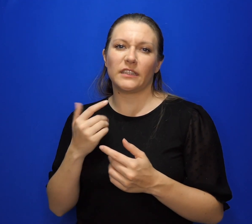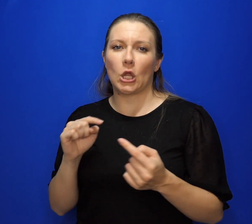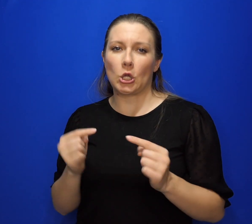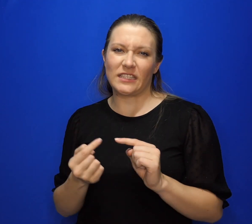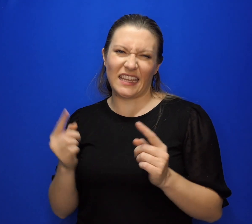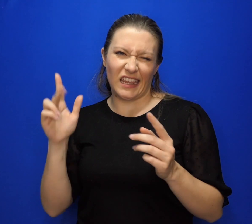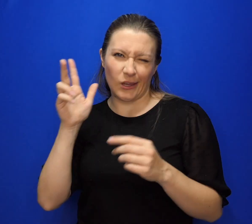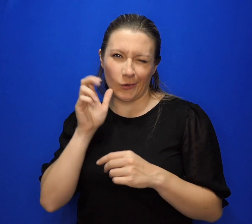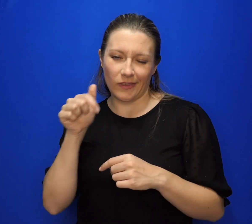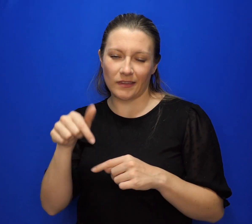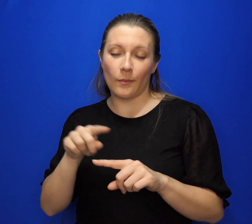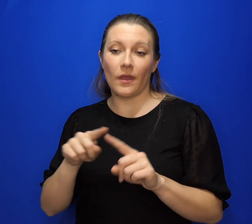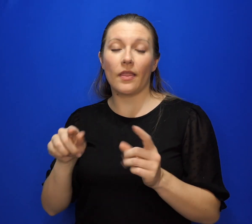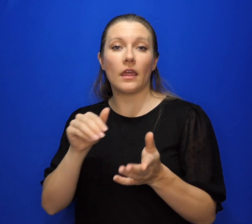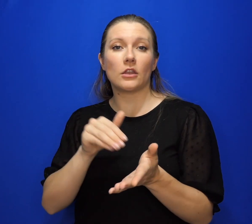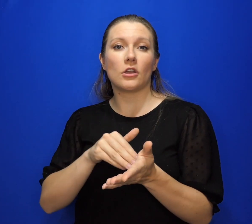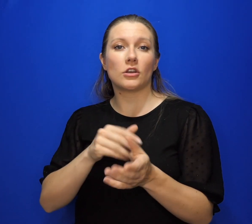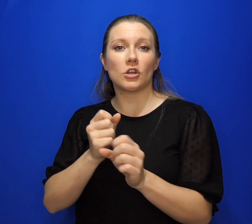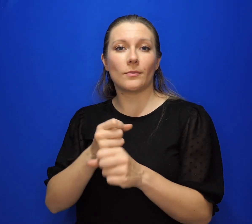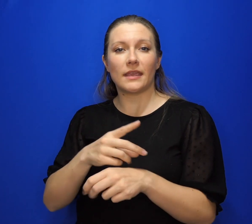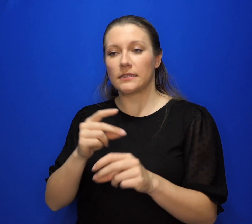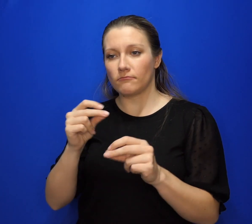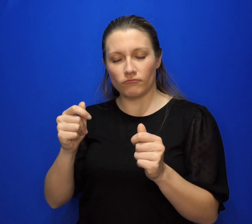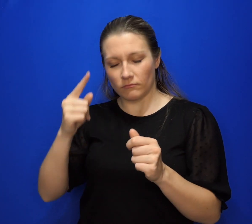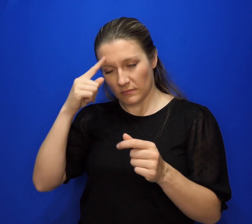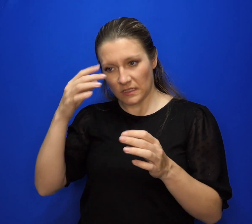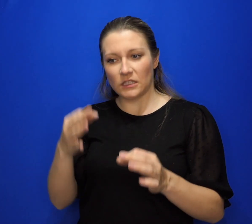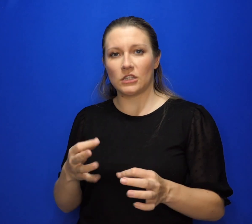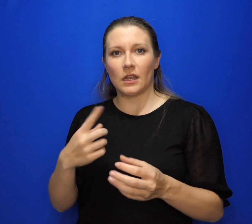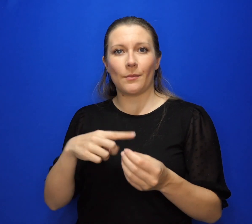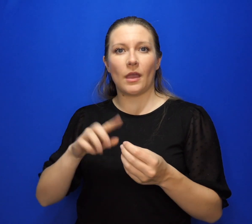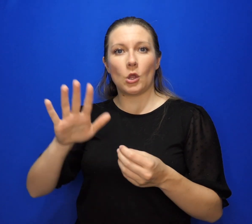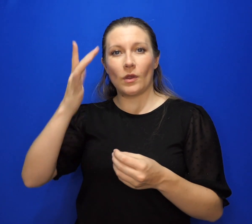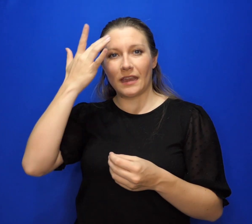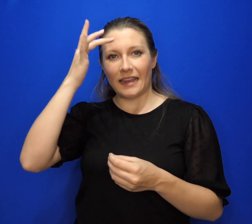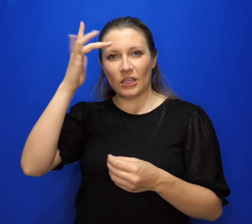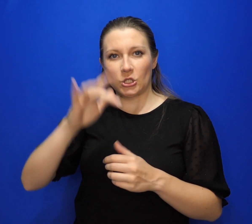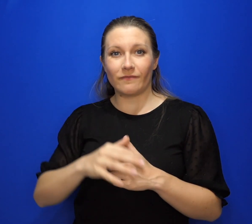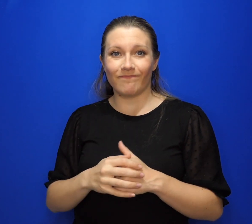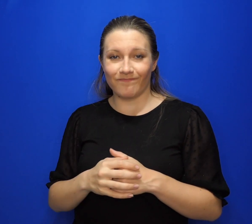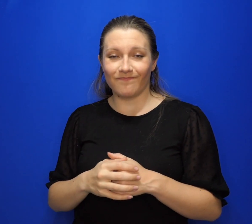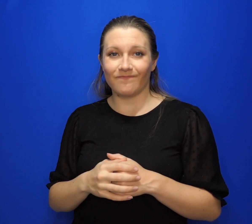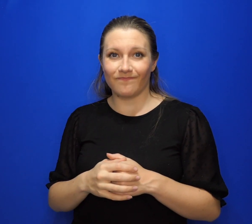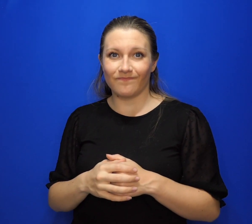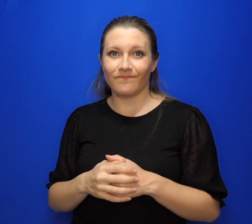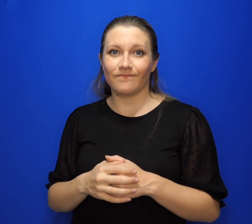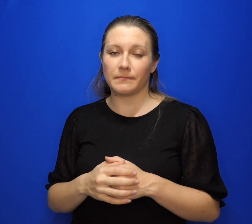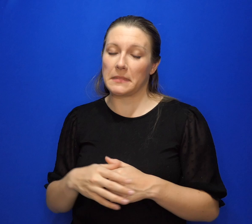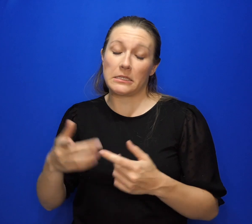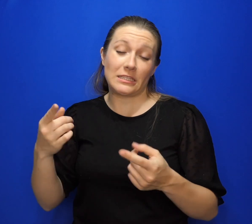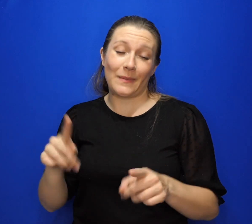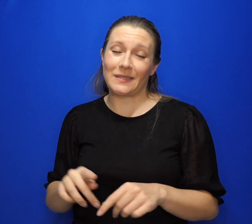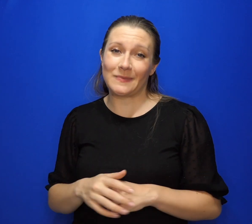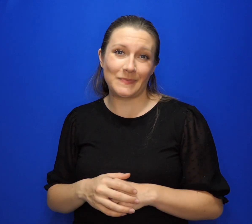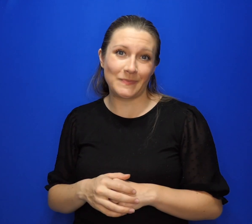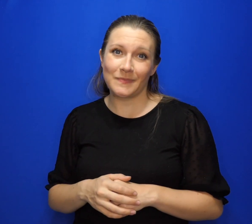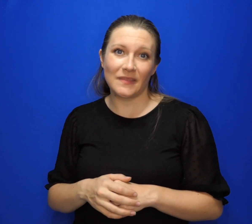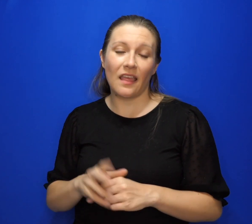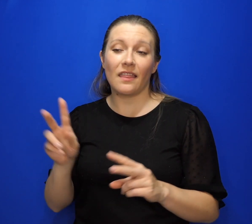doctor makes a snap decision about your intelligence. It just happens. They look at you and they think, what